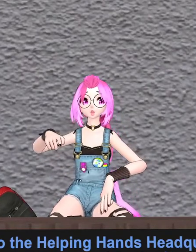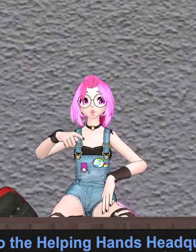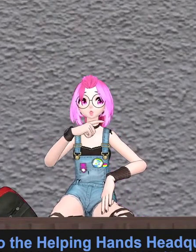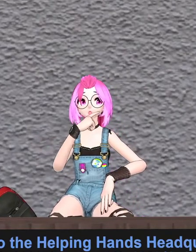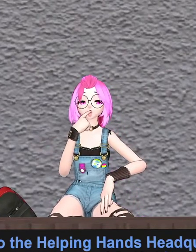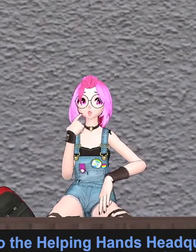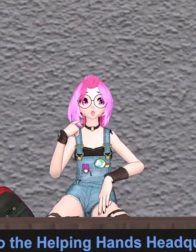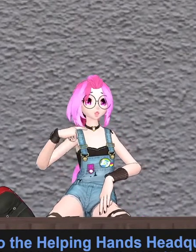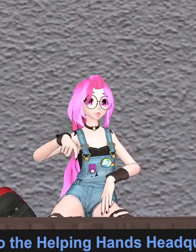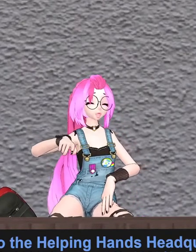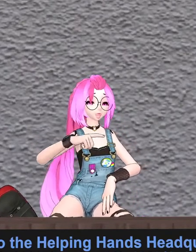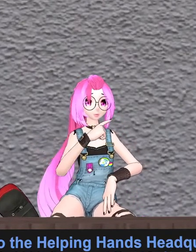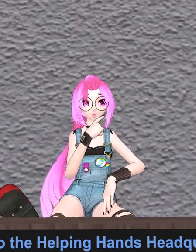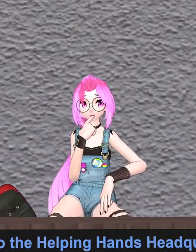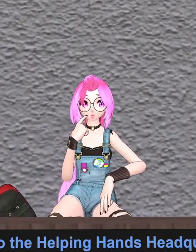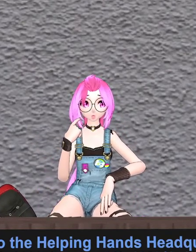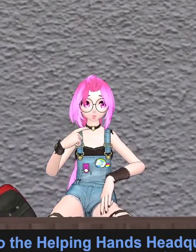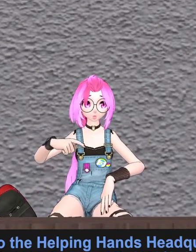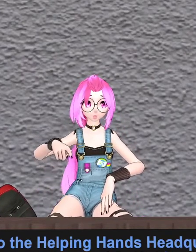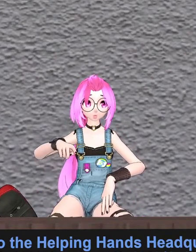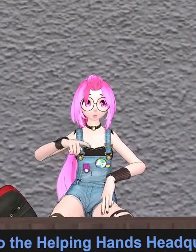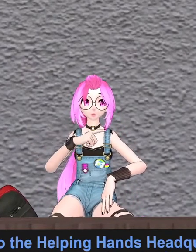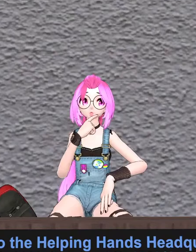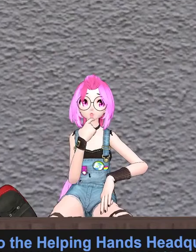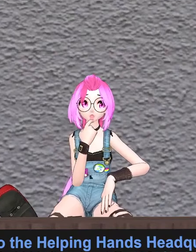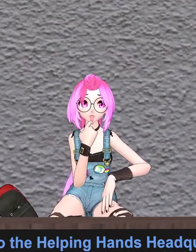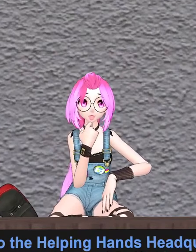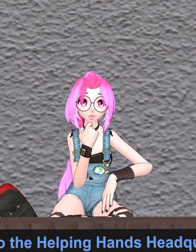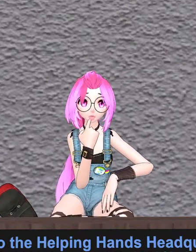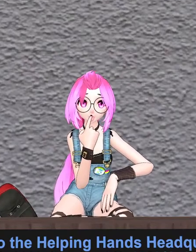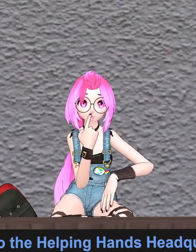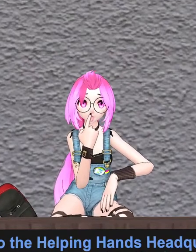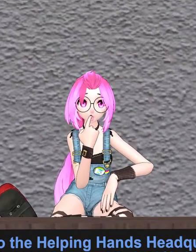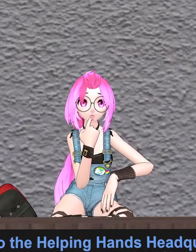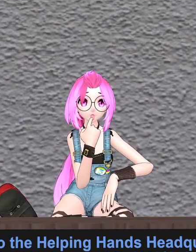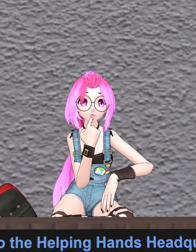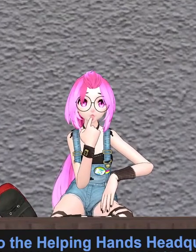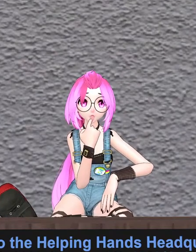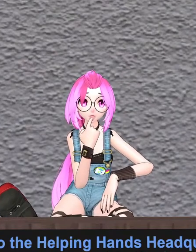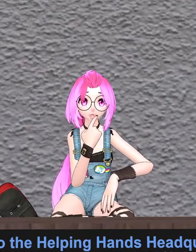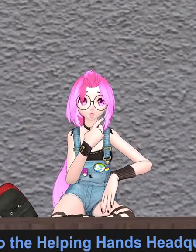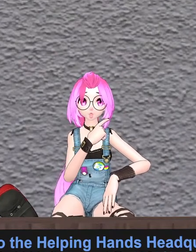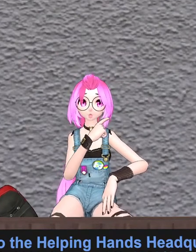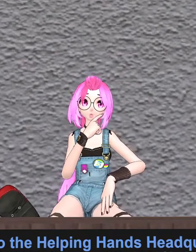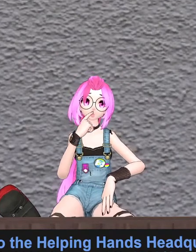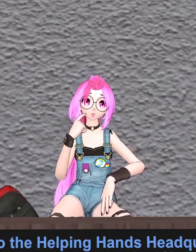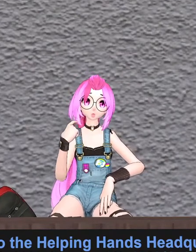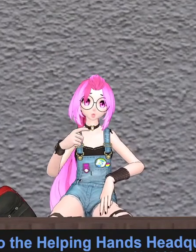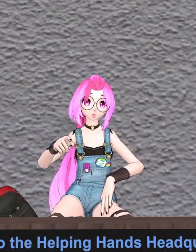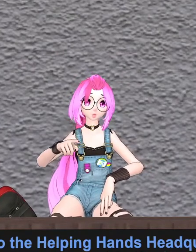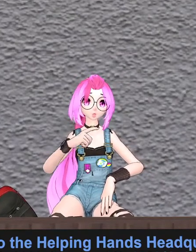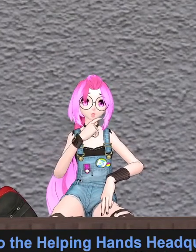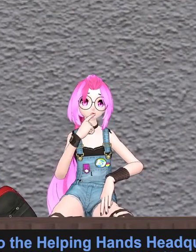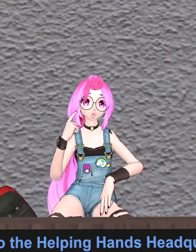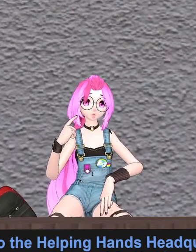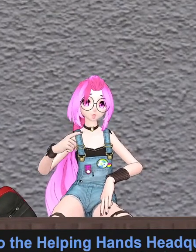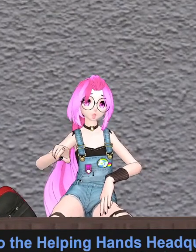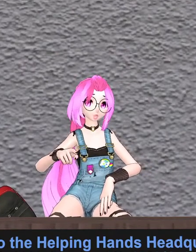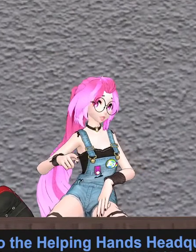got snot. Okay. Right under your nose. It's important that you're doing it under. Russia,